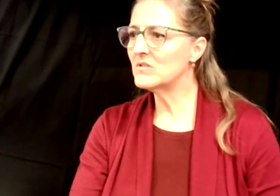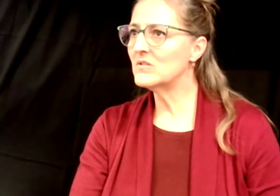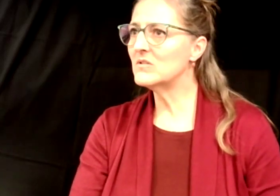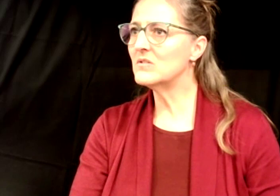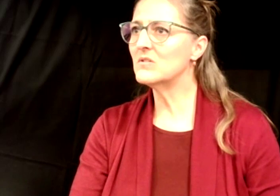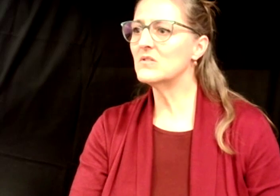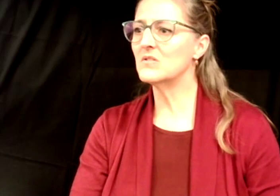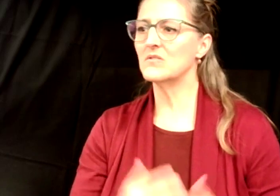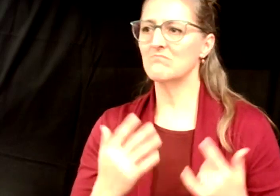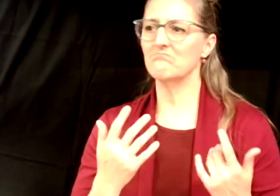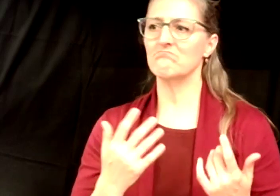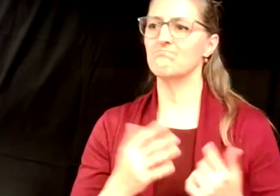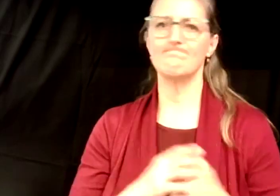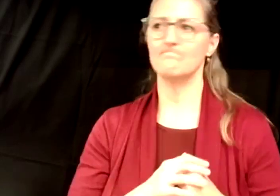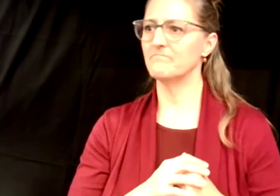Thank you.